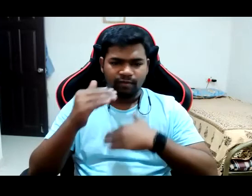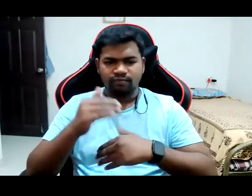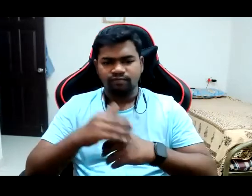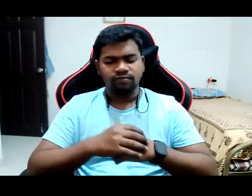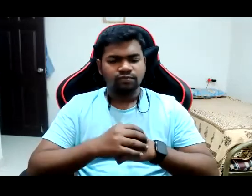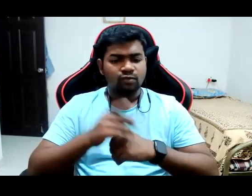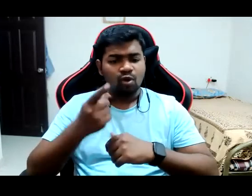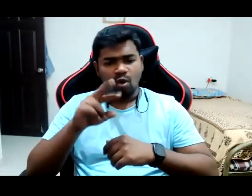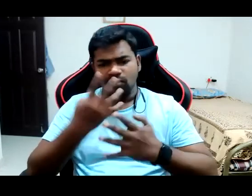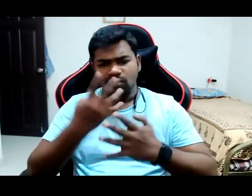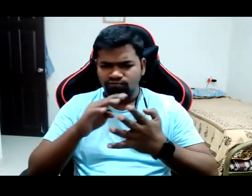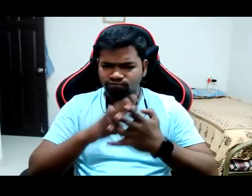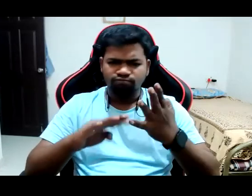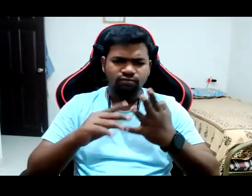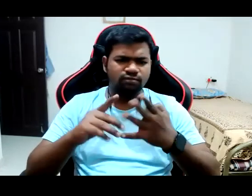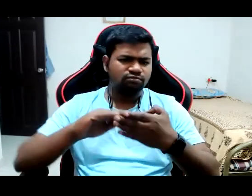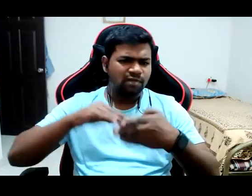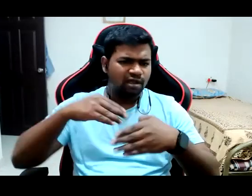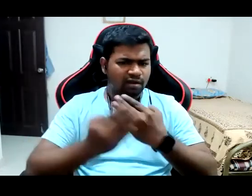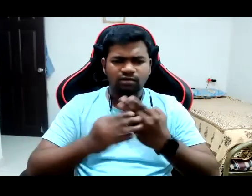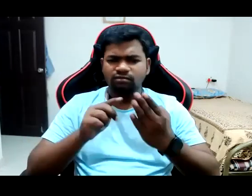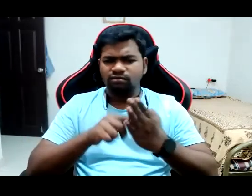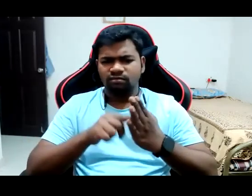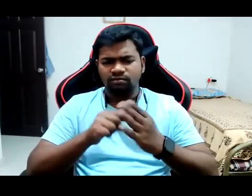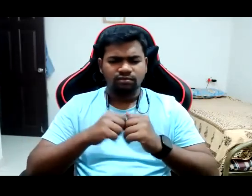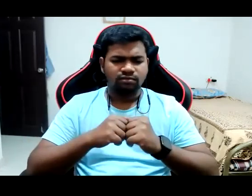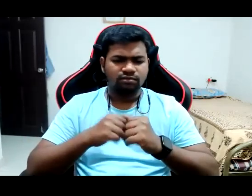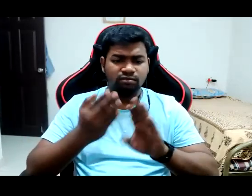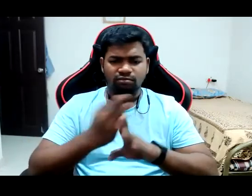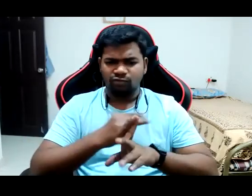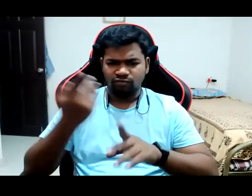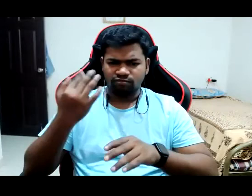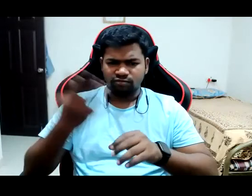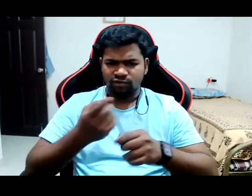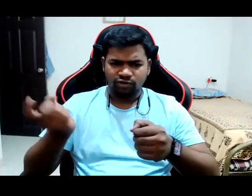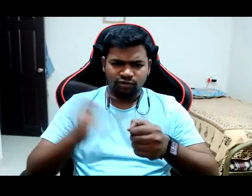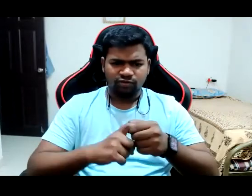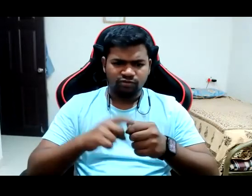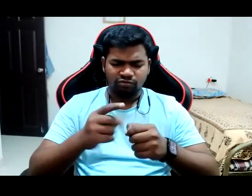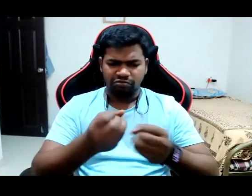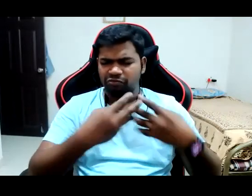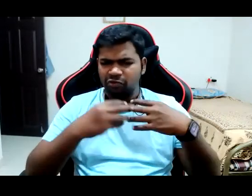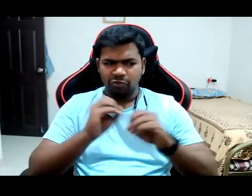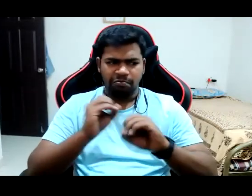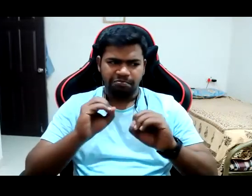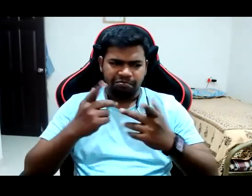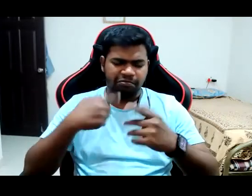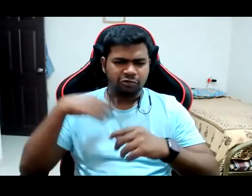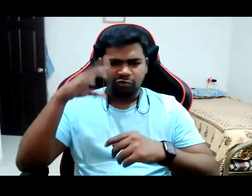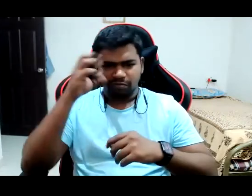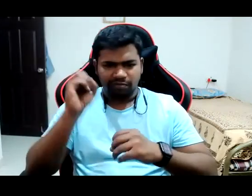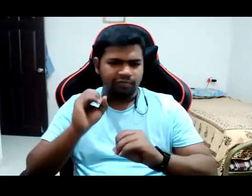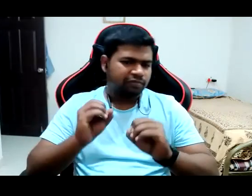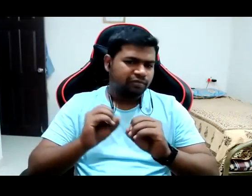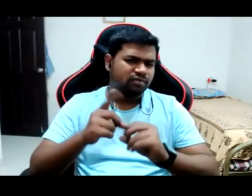or calendar that you'll be giving? Because I've recently joined. I don't know whether you have told or not for the discussion, for the